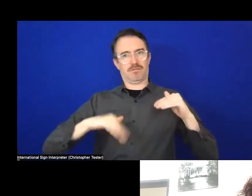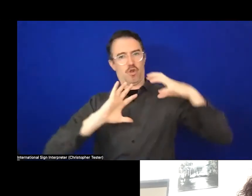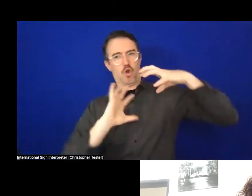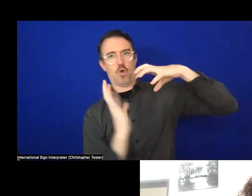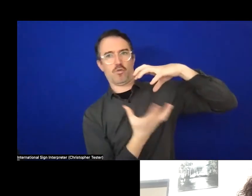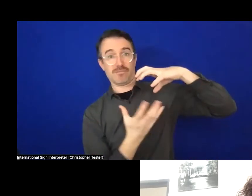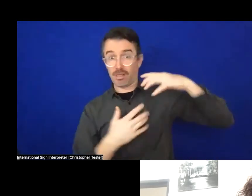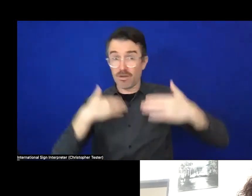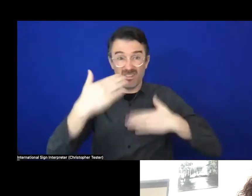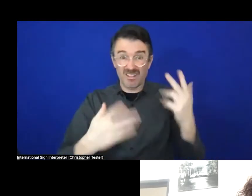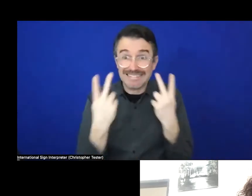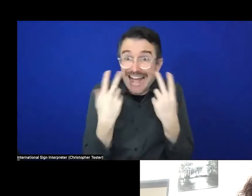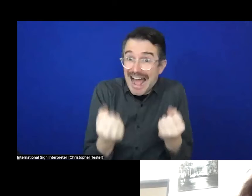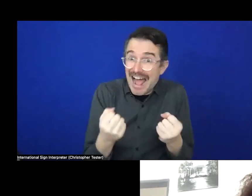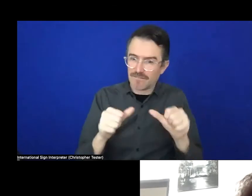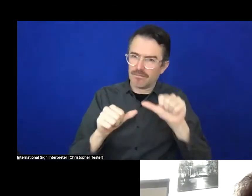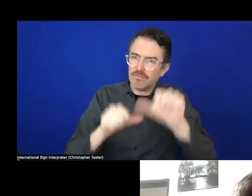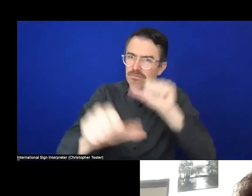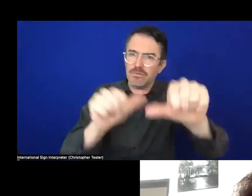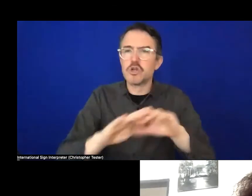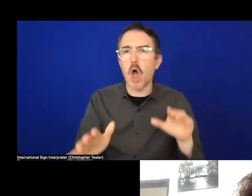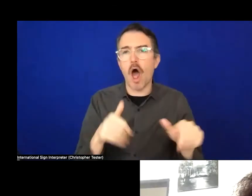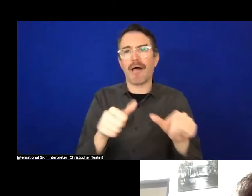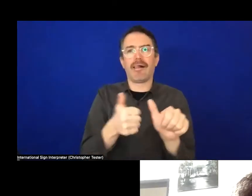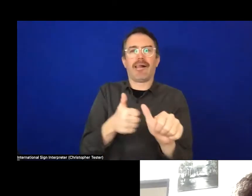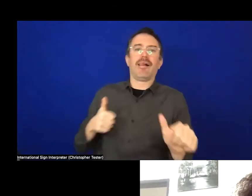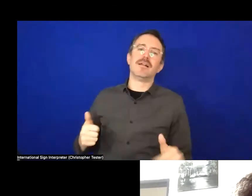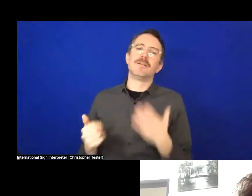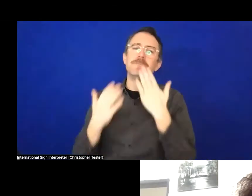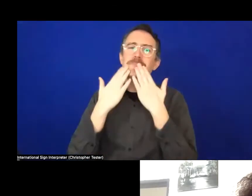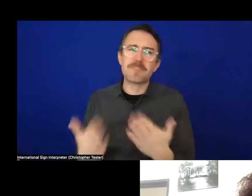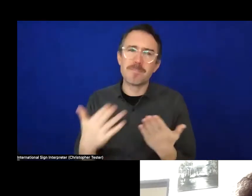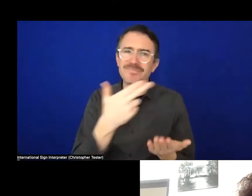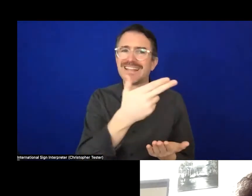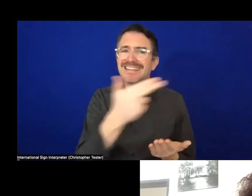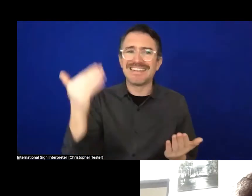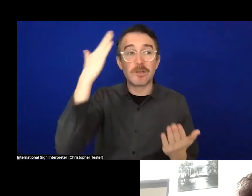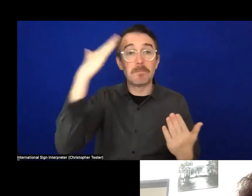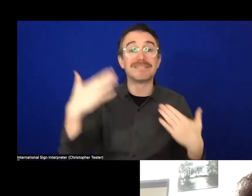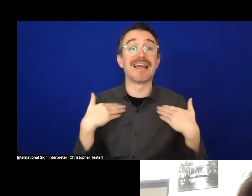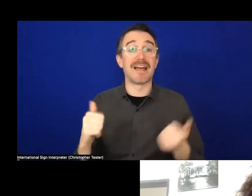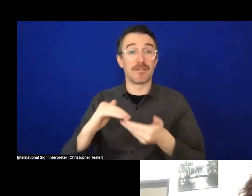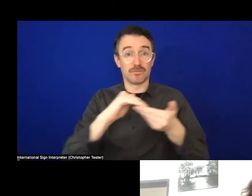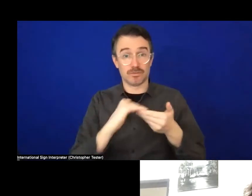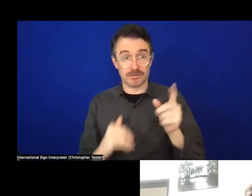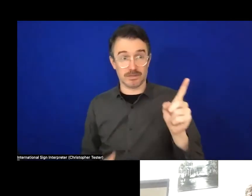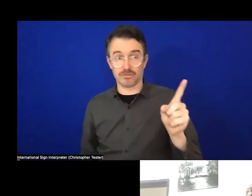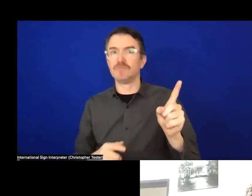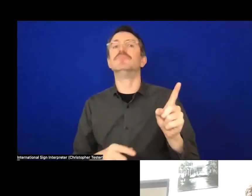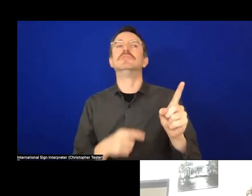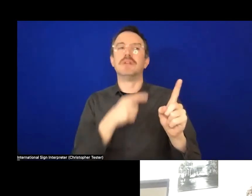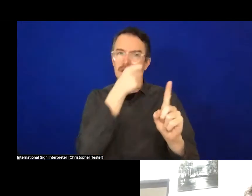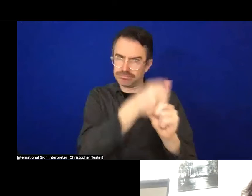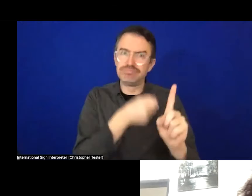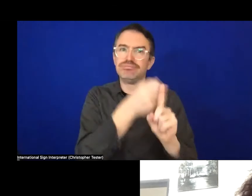the Indonesian Mental Health Association that has been successfully advocating the Ministry of Law and Human Rights, and also the General Election